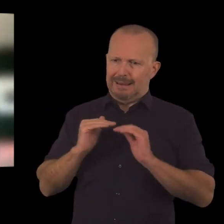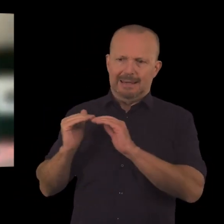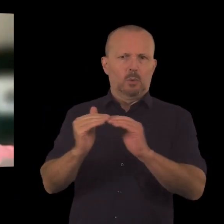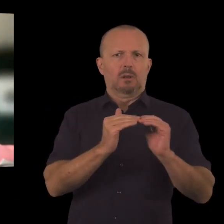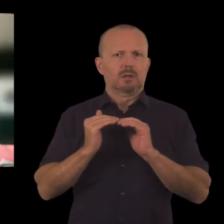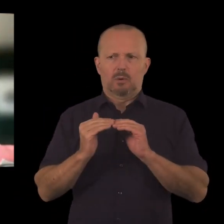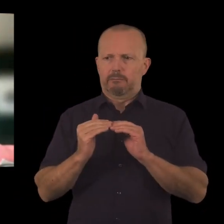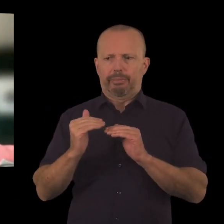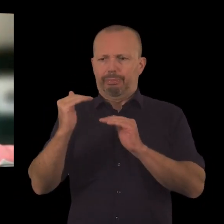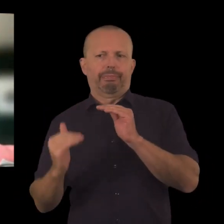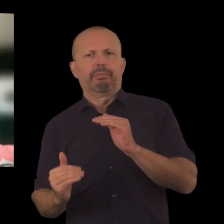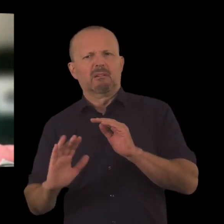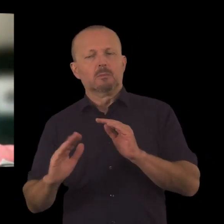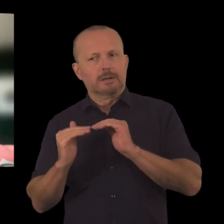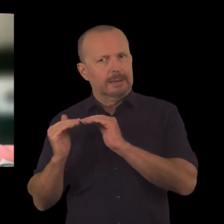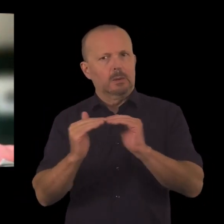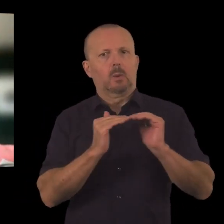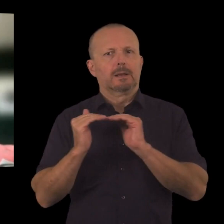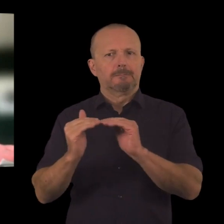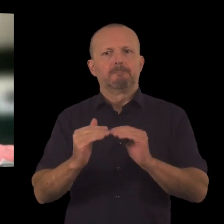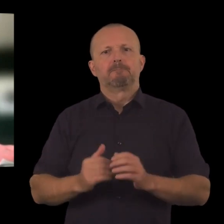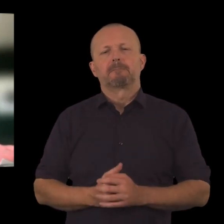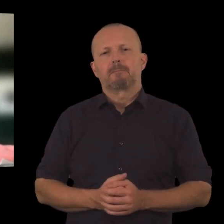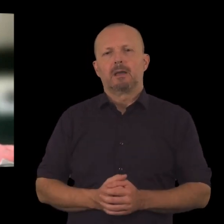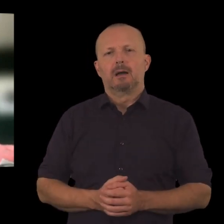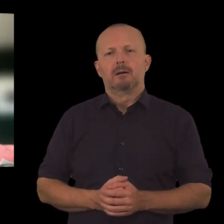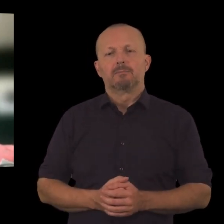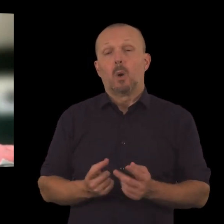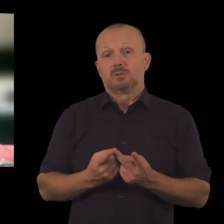Again, harking back to those reasons I was talking about earlier as well.